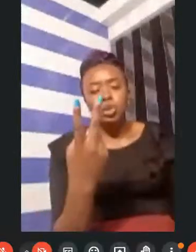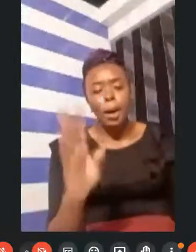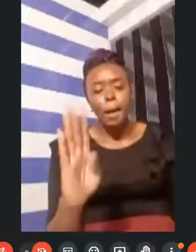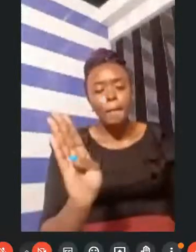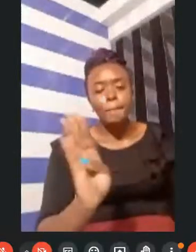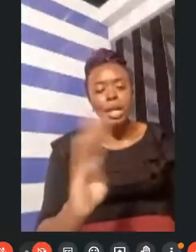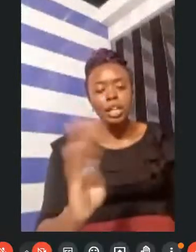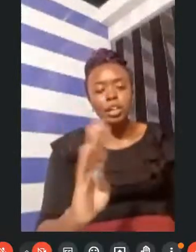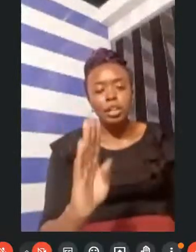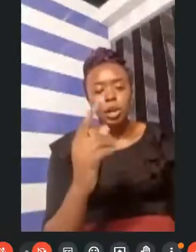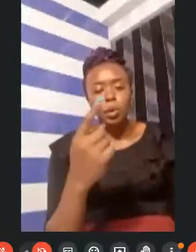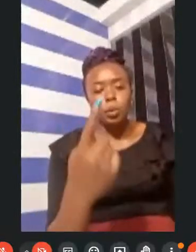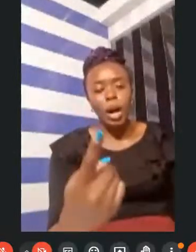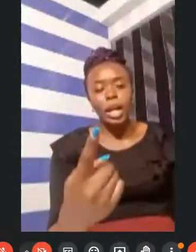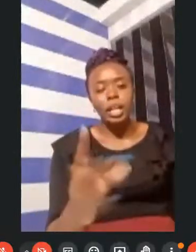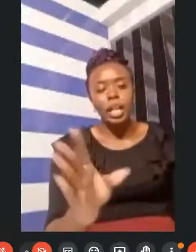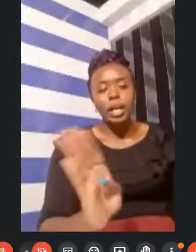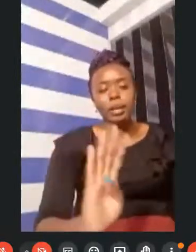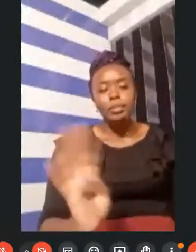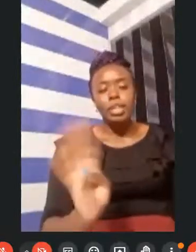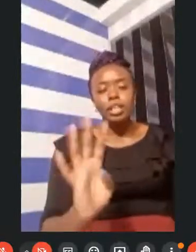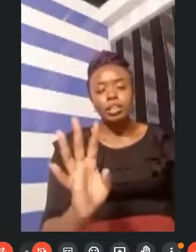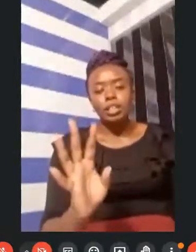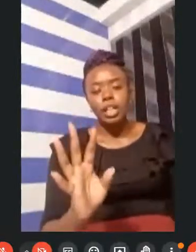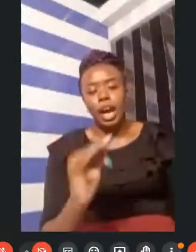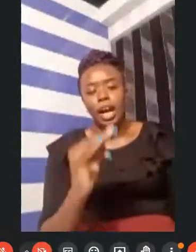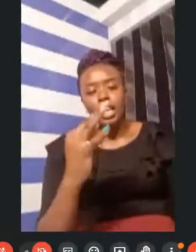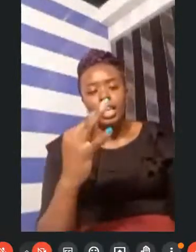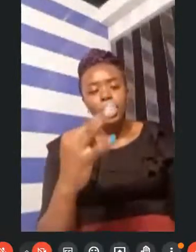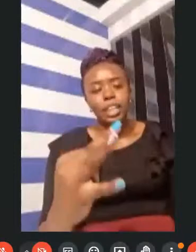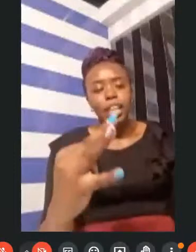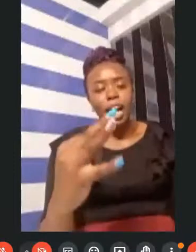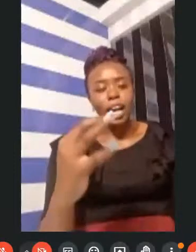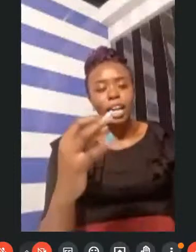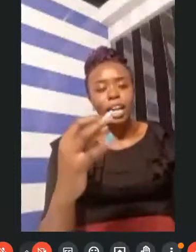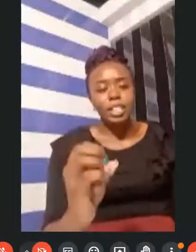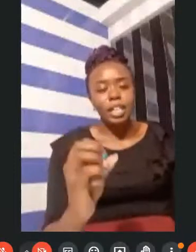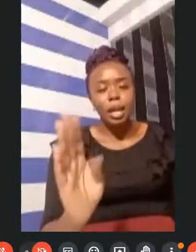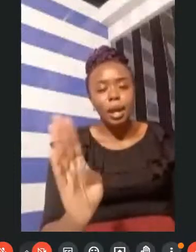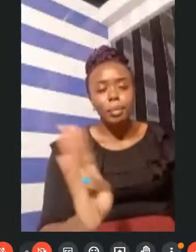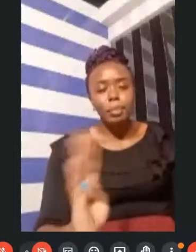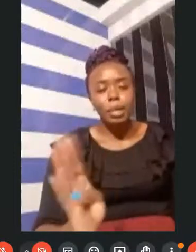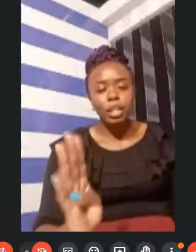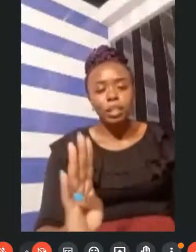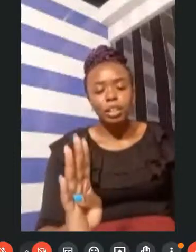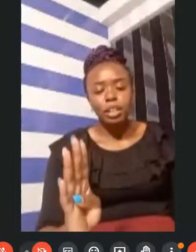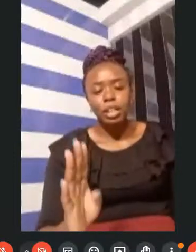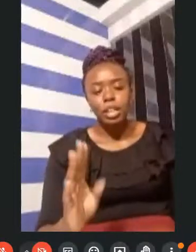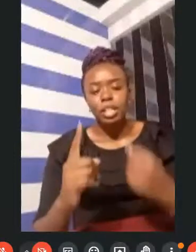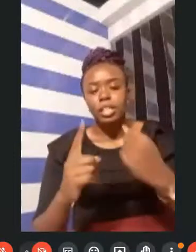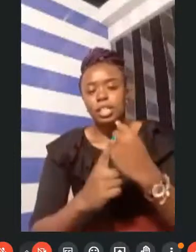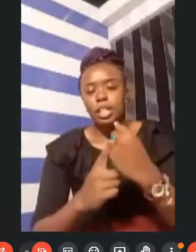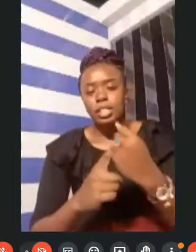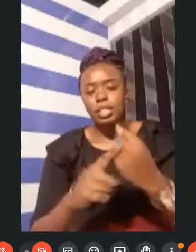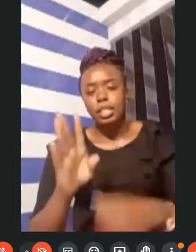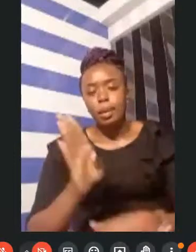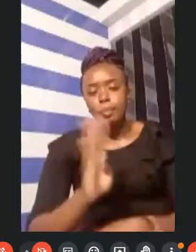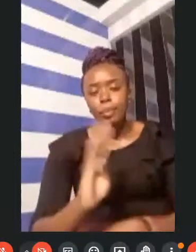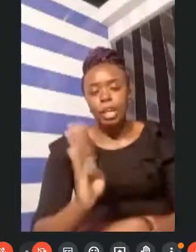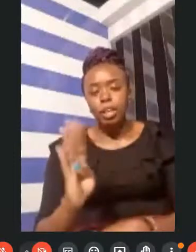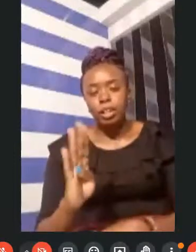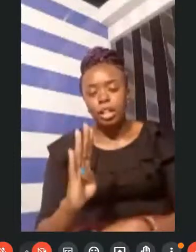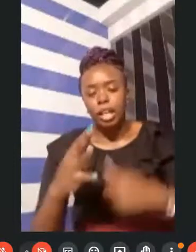So 2 billion, 1 billion, yeah? 30 billion,